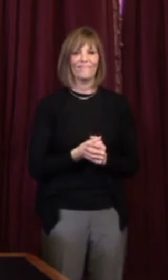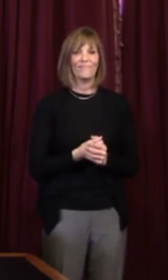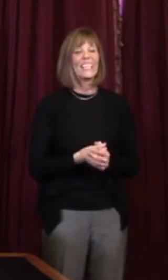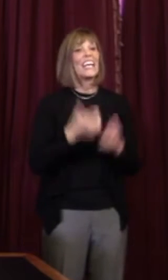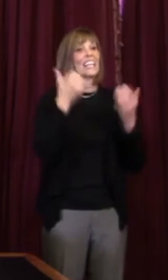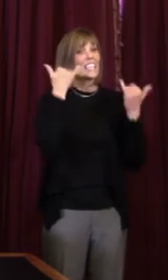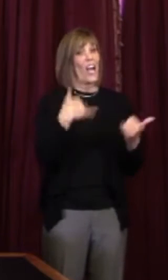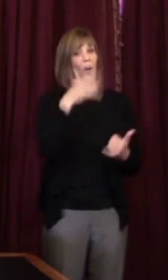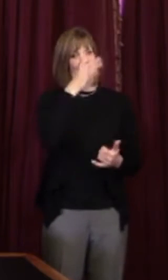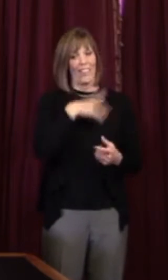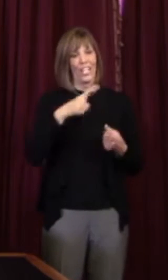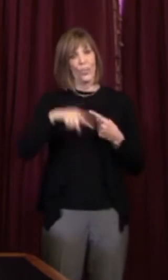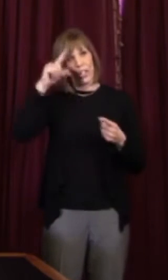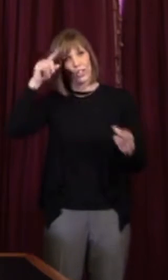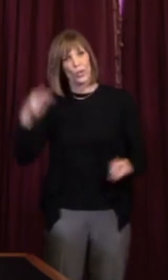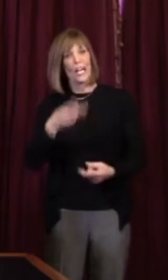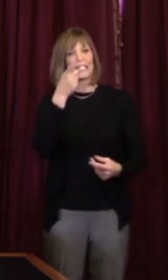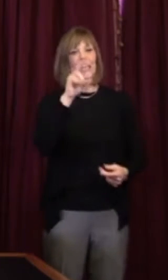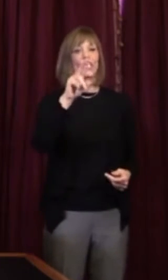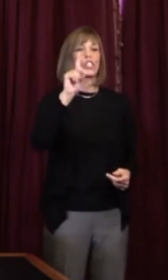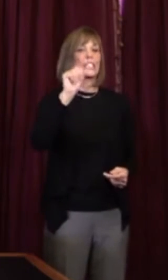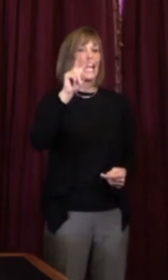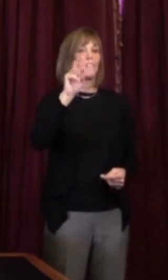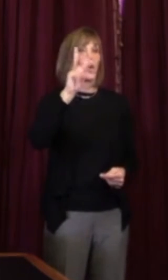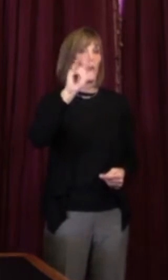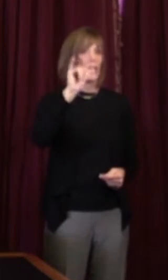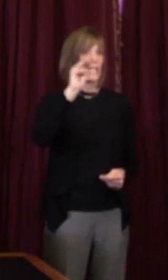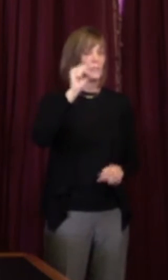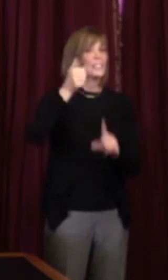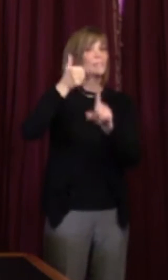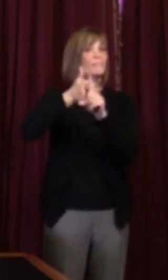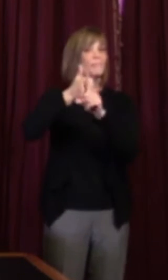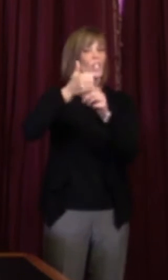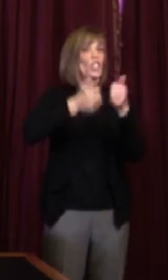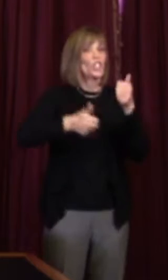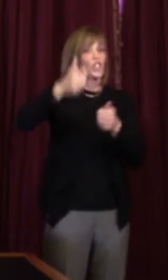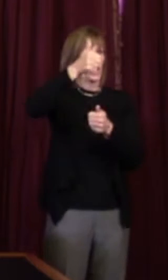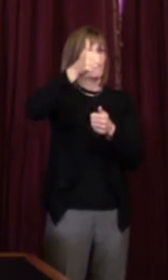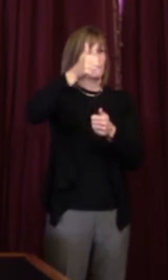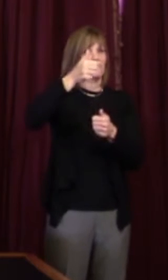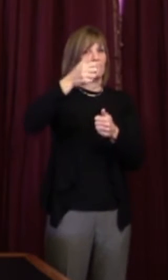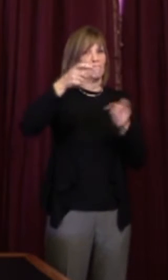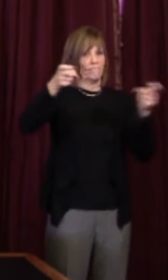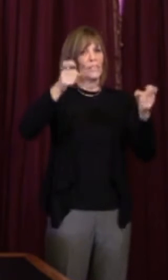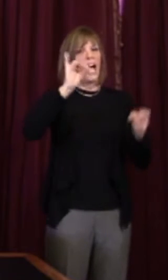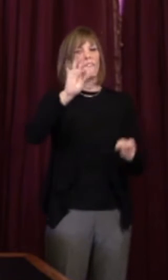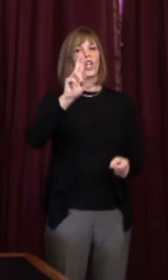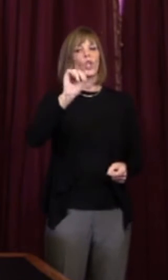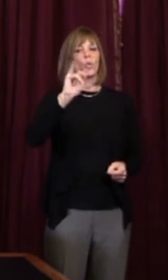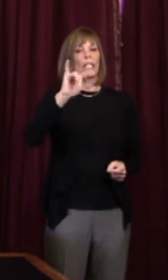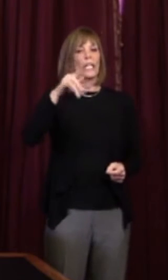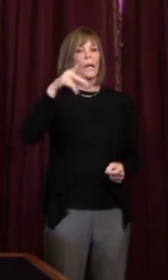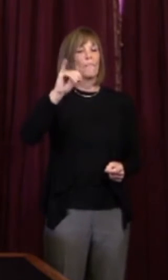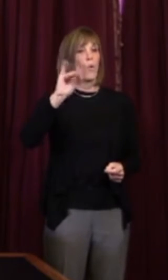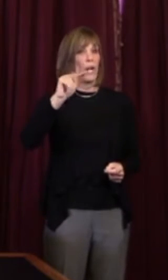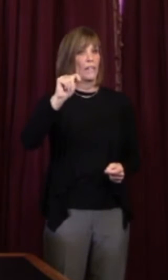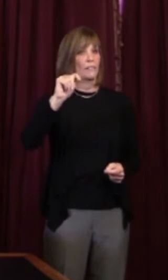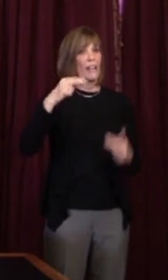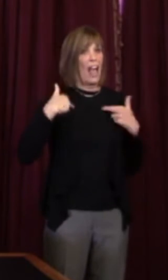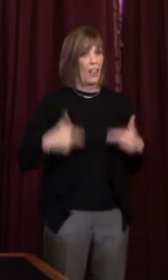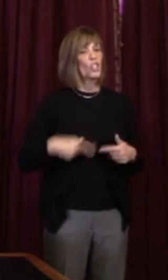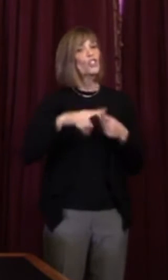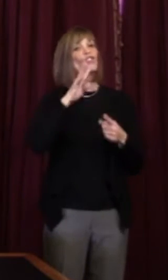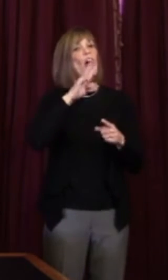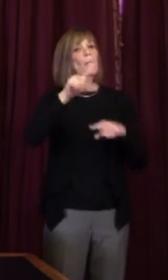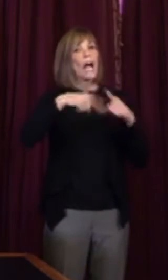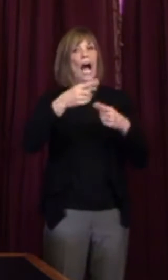And now I'd like to introduce Dr. Dave Williams, who is the Chief Clinical Officer of Unity Point Health, to talk about the importance